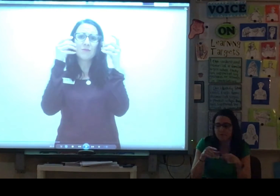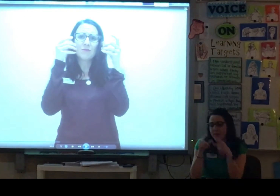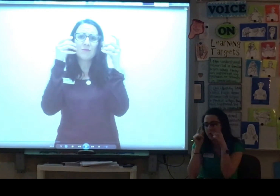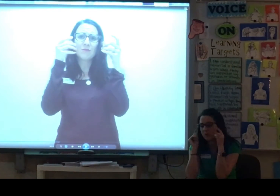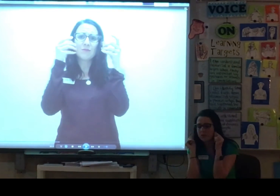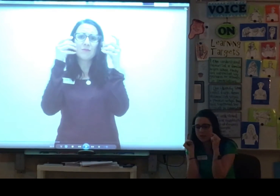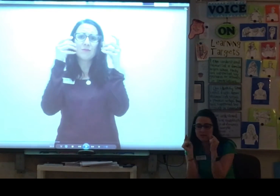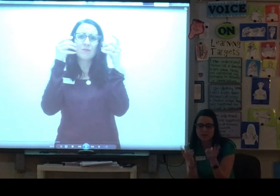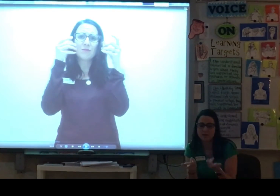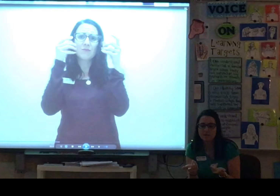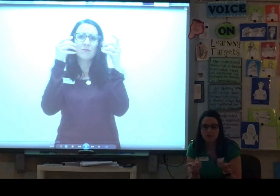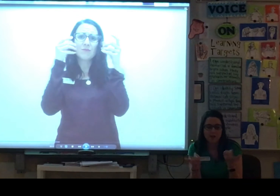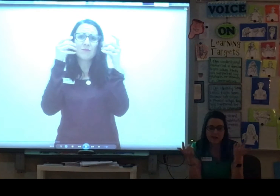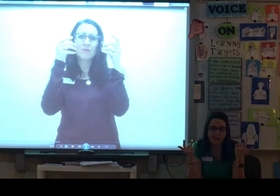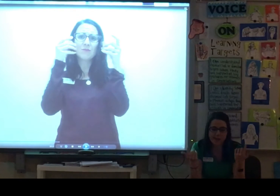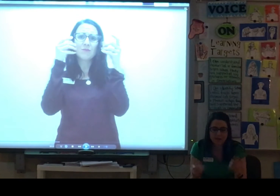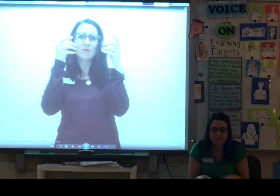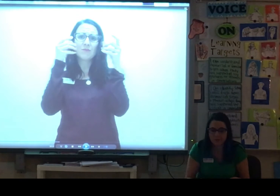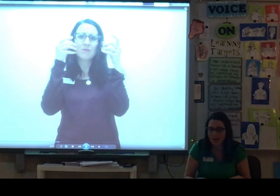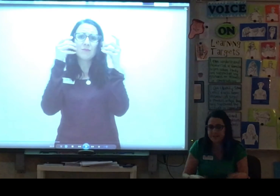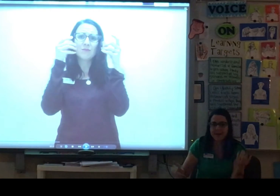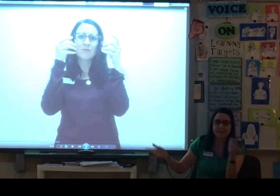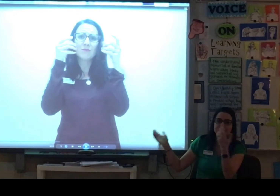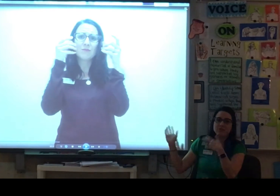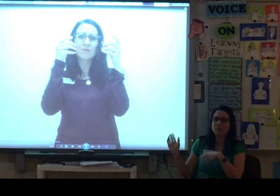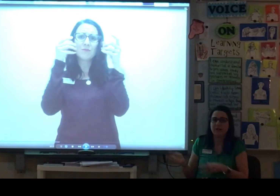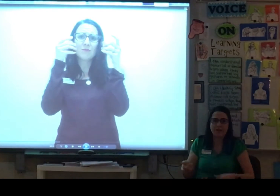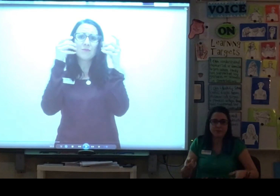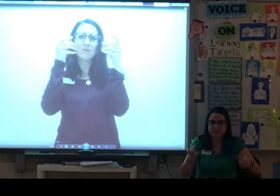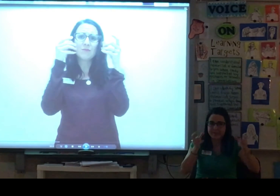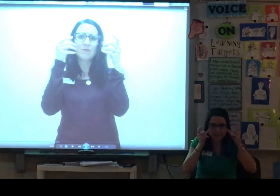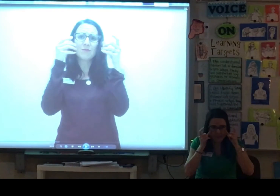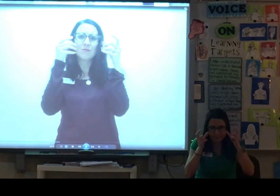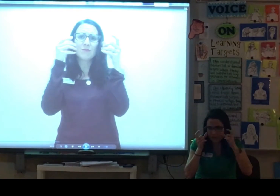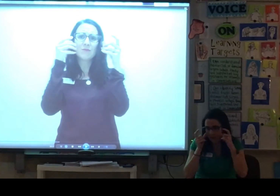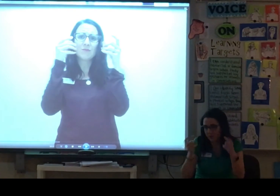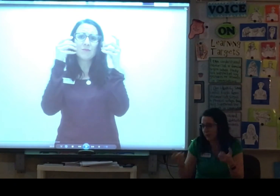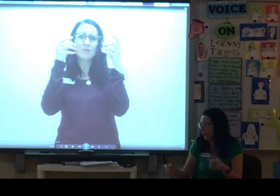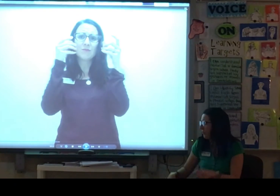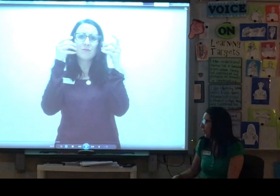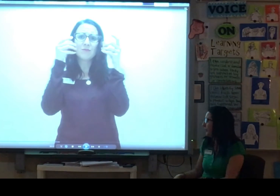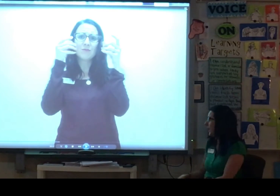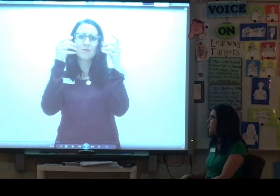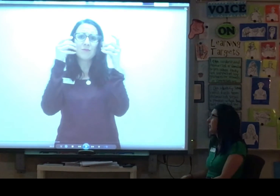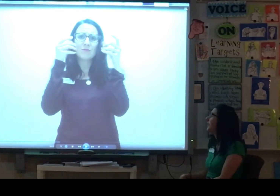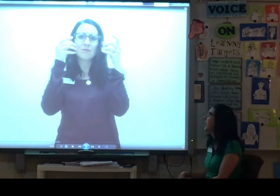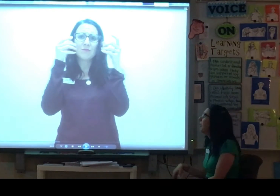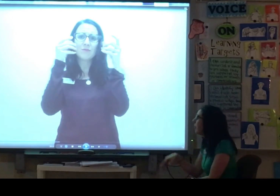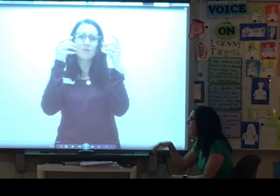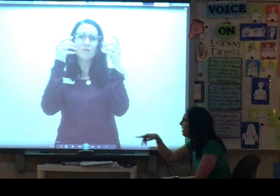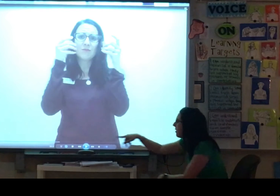may use this. And when I signed this story, I used this. That's just what felt natural at the time.